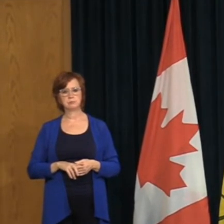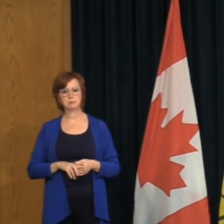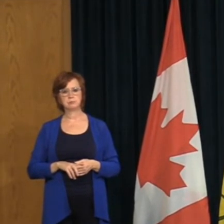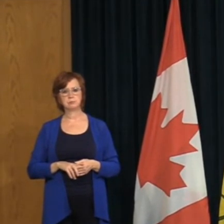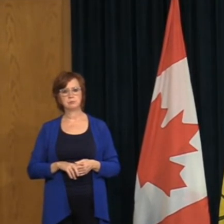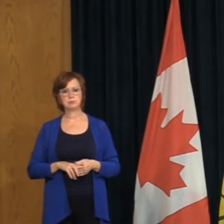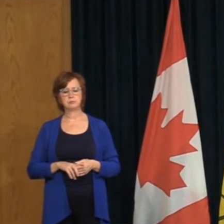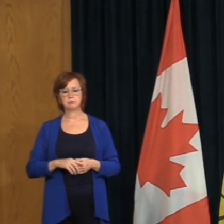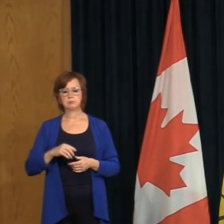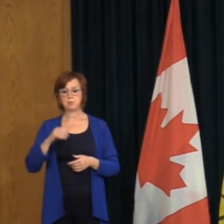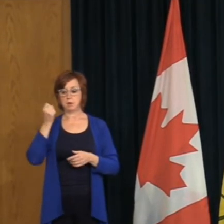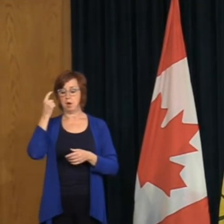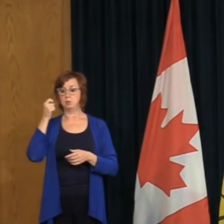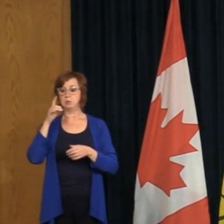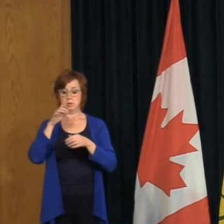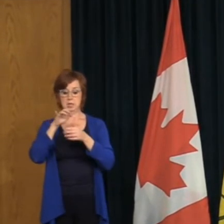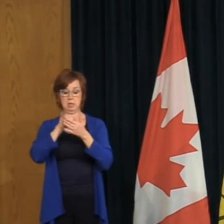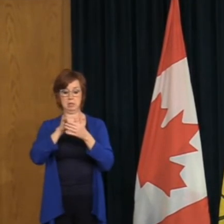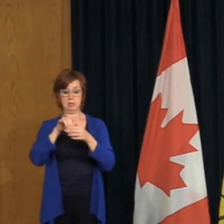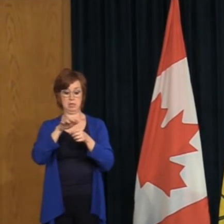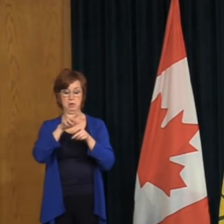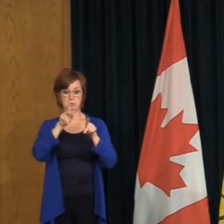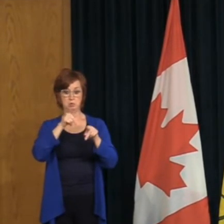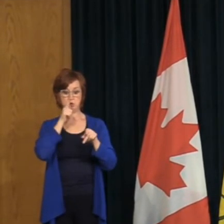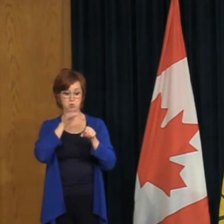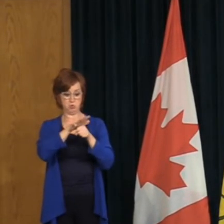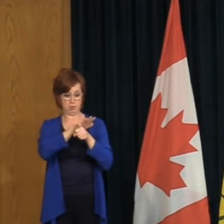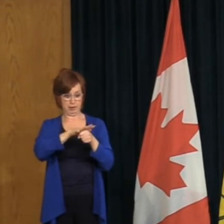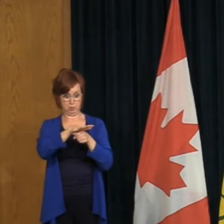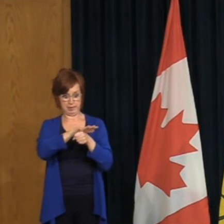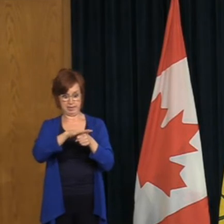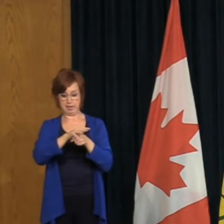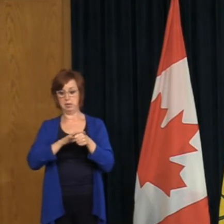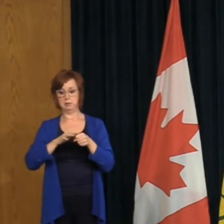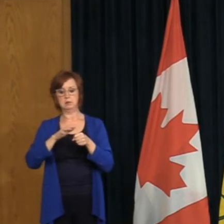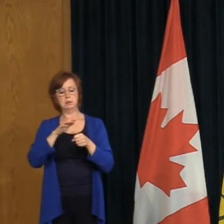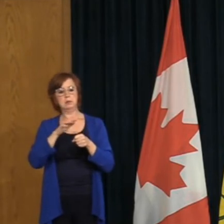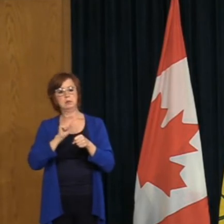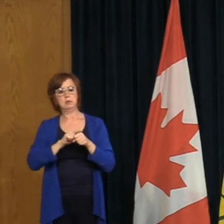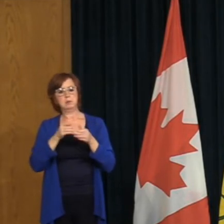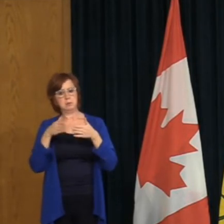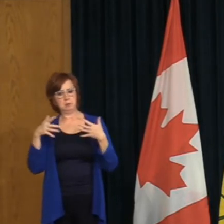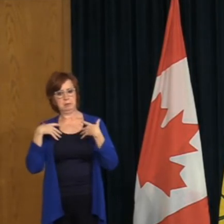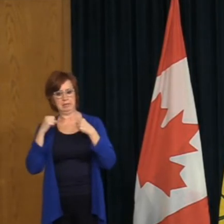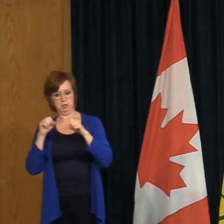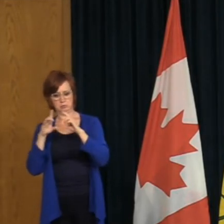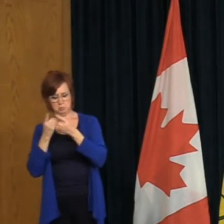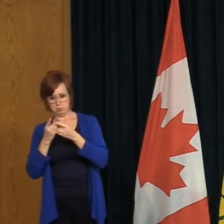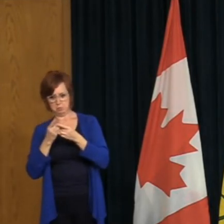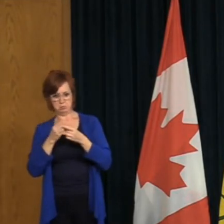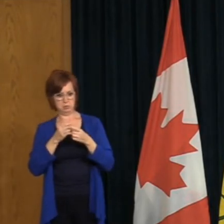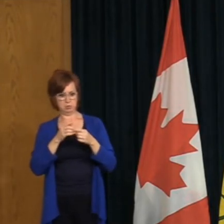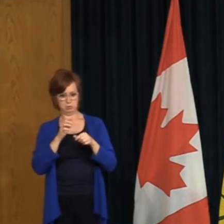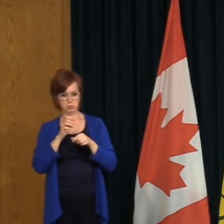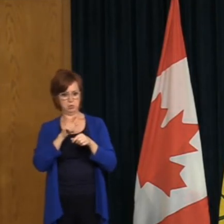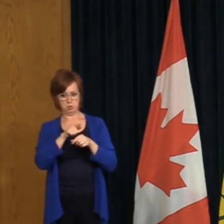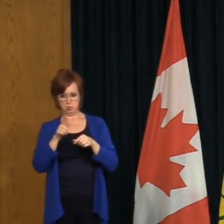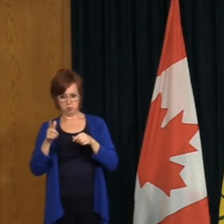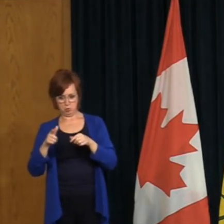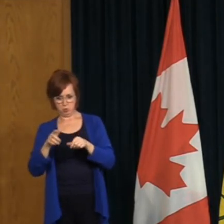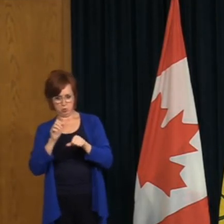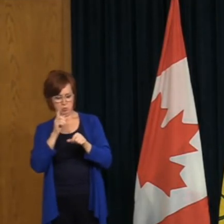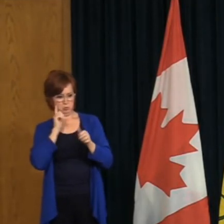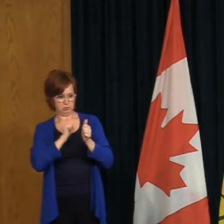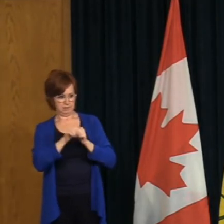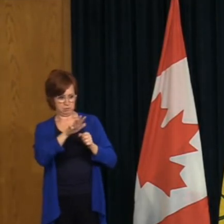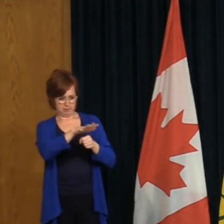officer understand the content situation, are in the best position to either do education or progressive enforcement or a fine. So that's